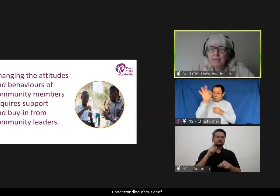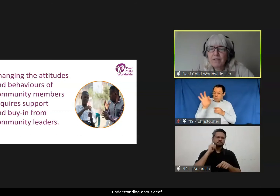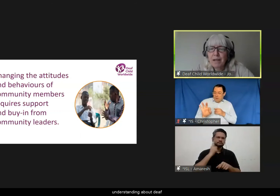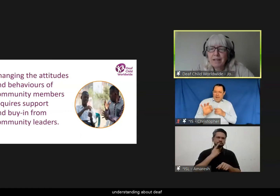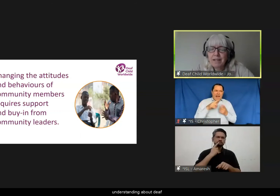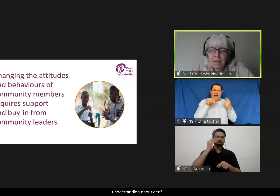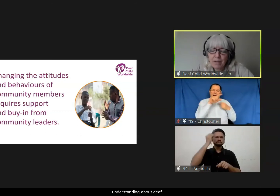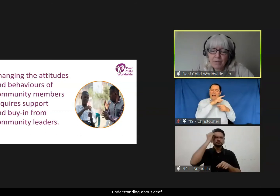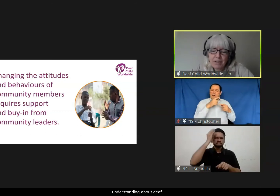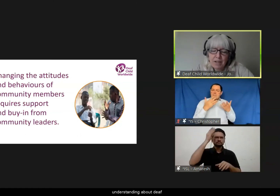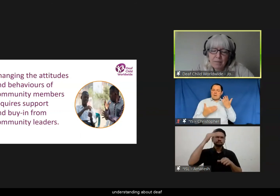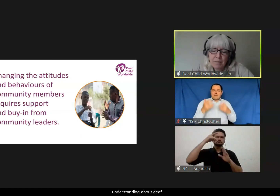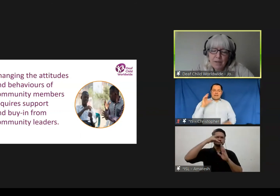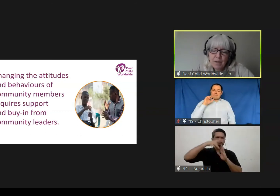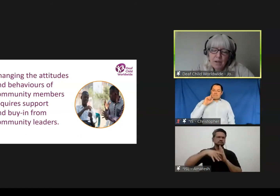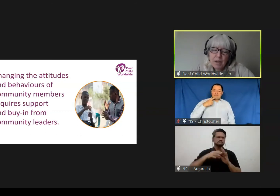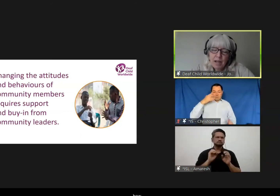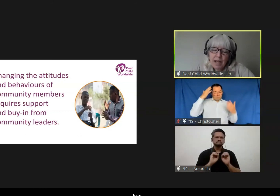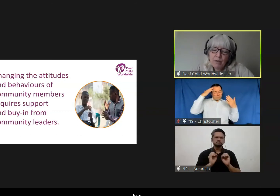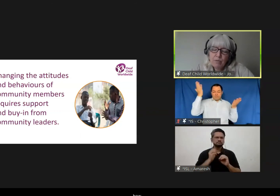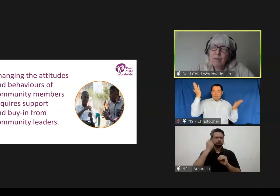about deaf awareness, about